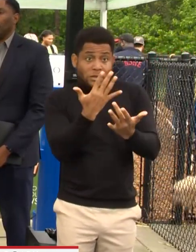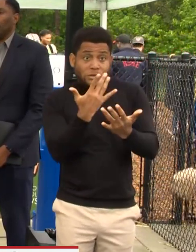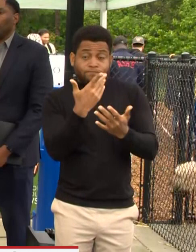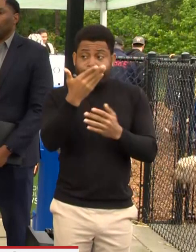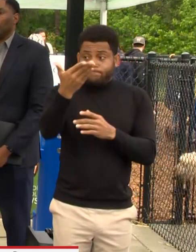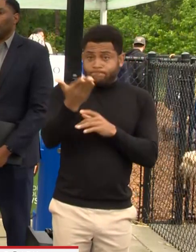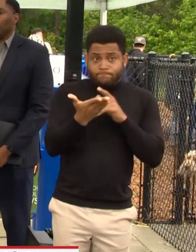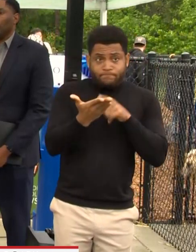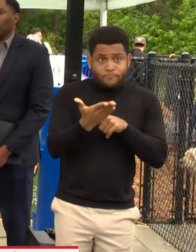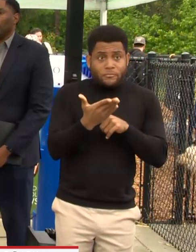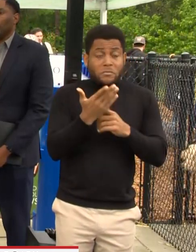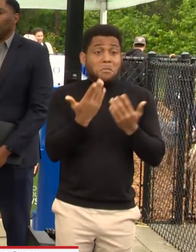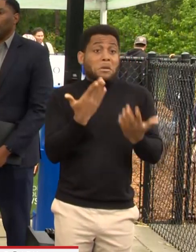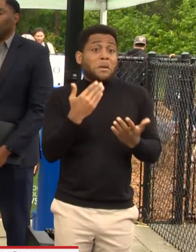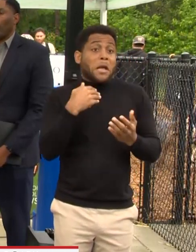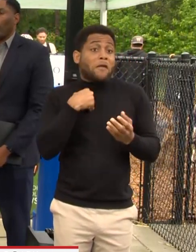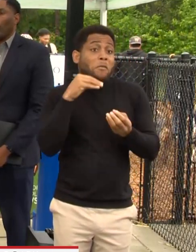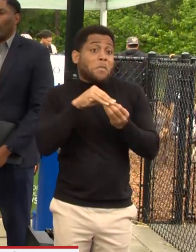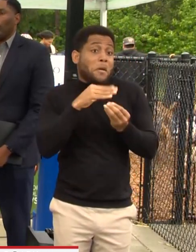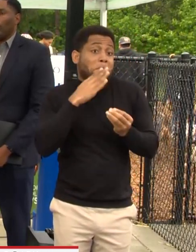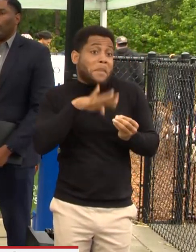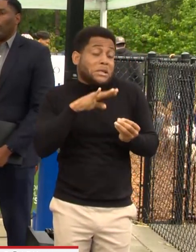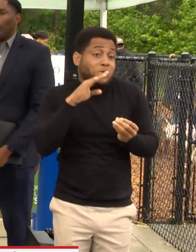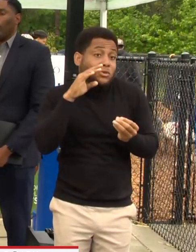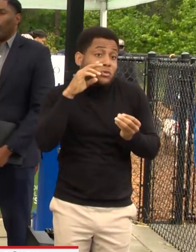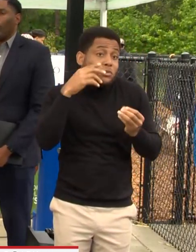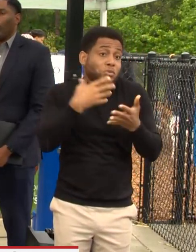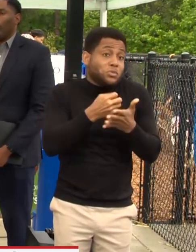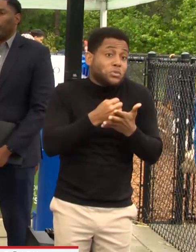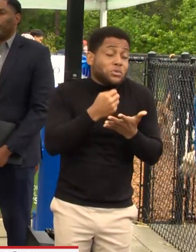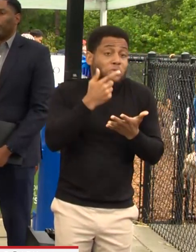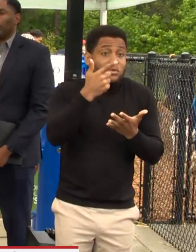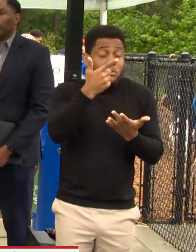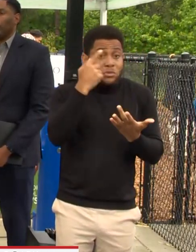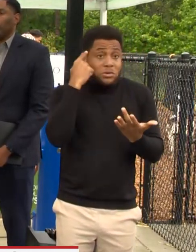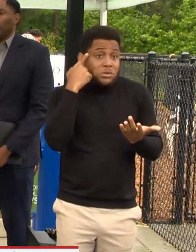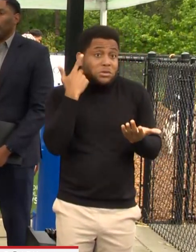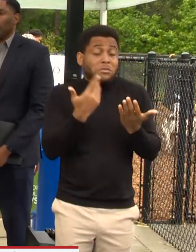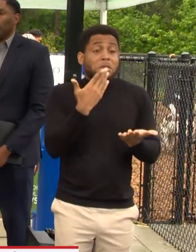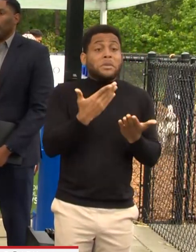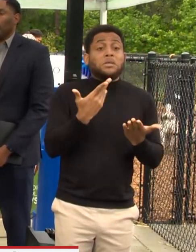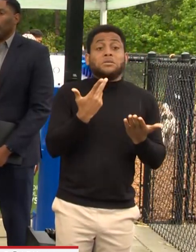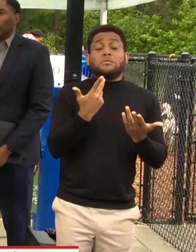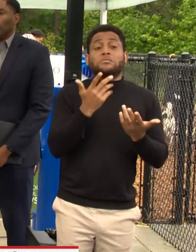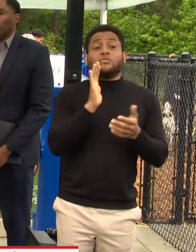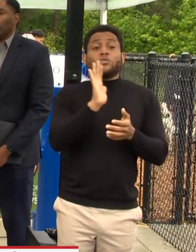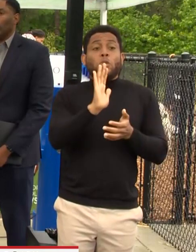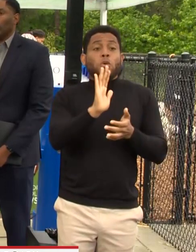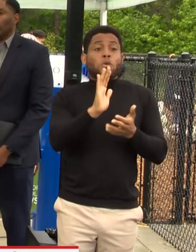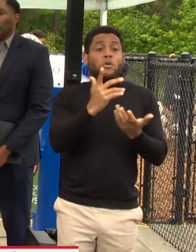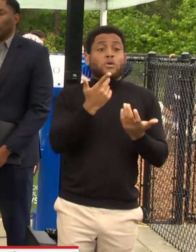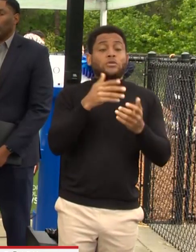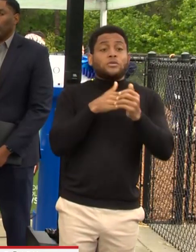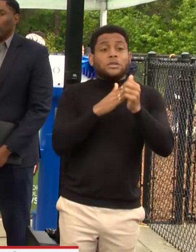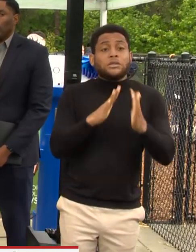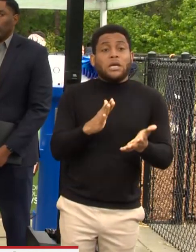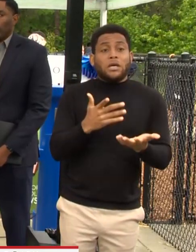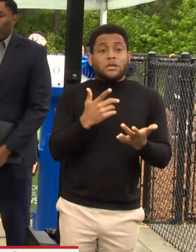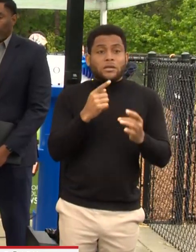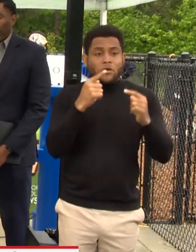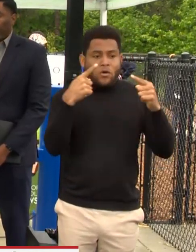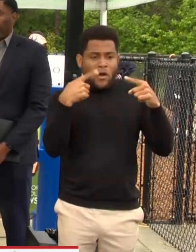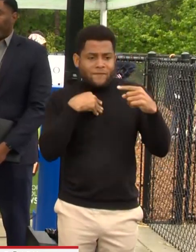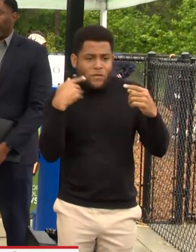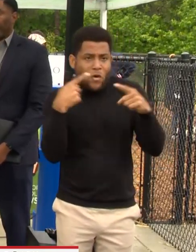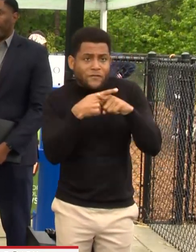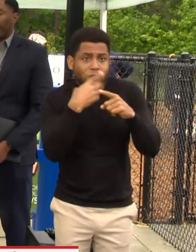more bad news in either, whether it's your Molk having a conflict of interest, which was, I think, what kind of started that investigation,